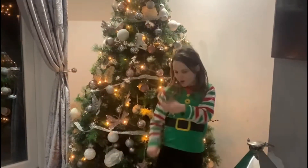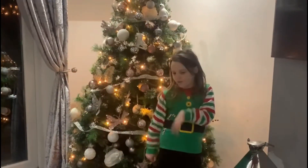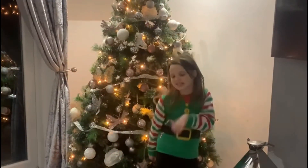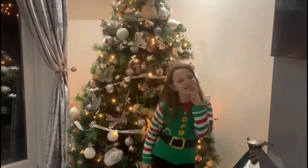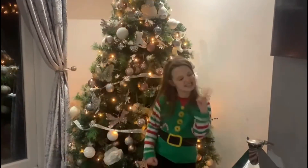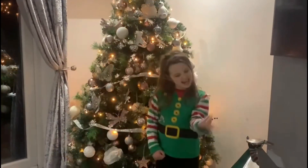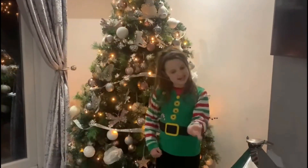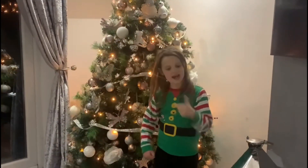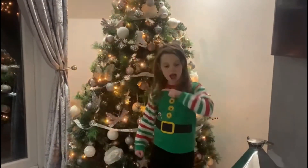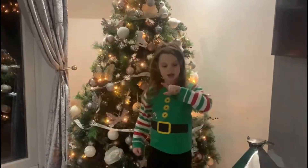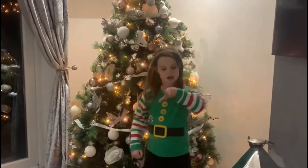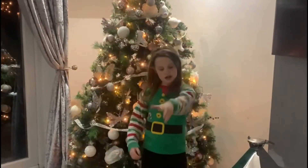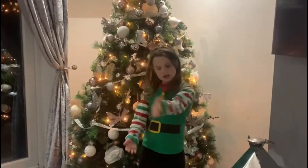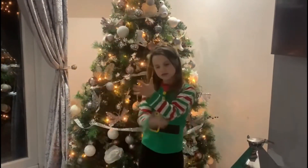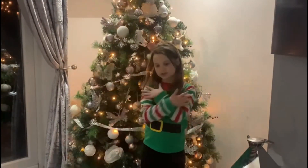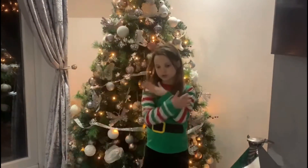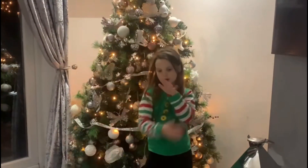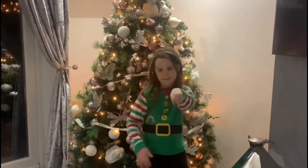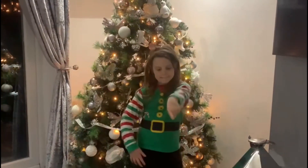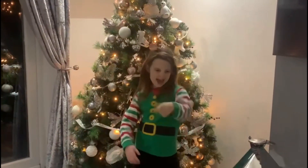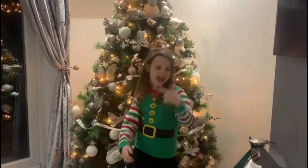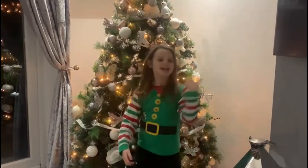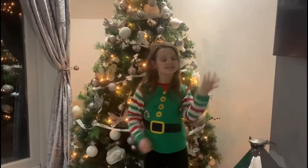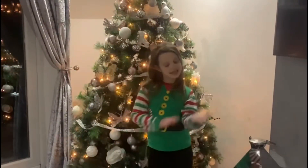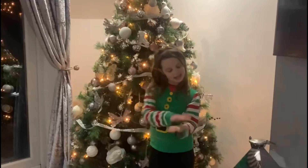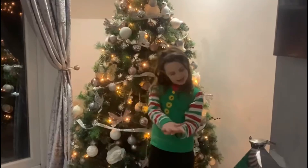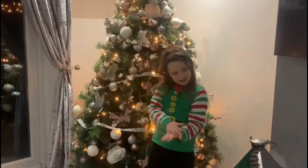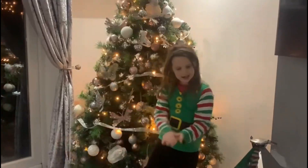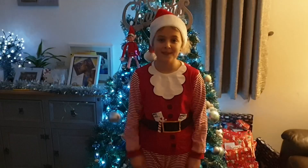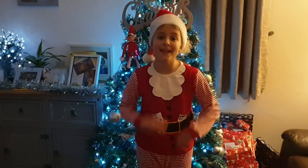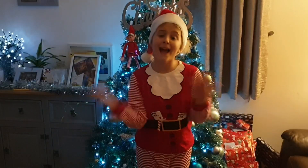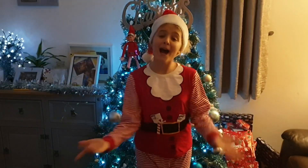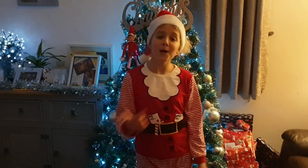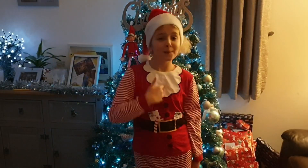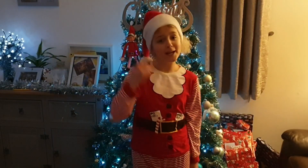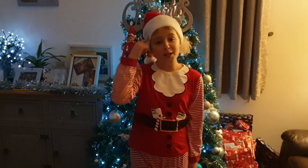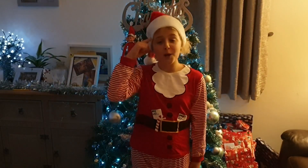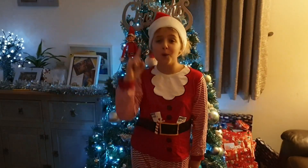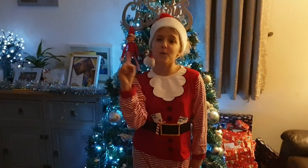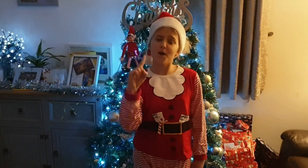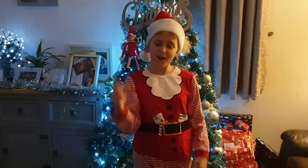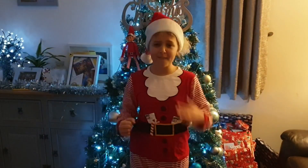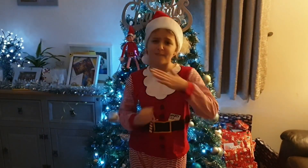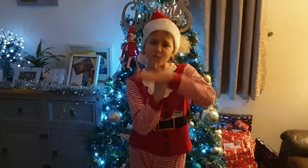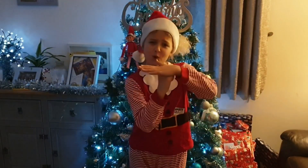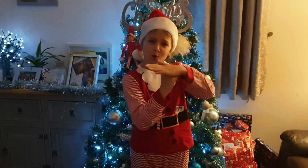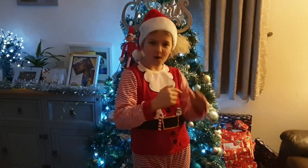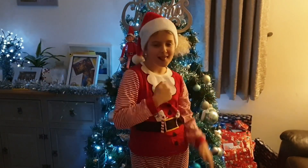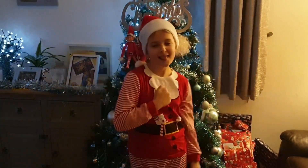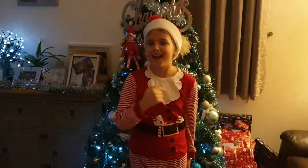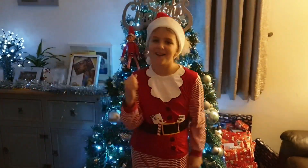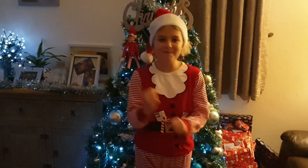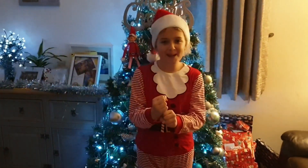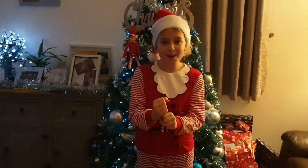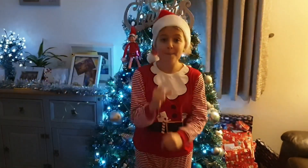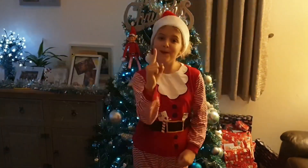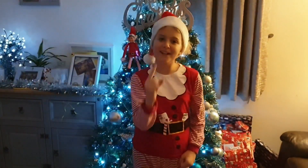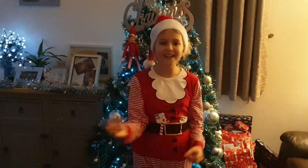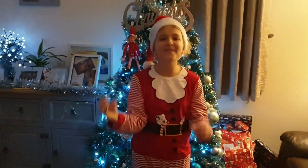note saying I love you, I meant it Now I know what a fool I've been But if